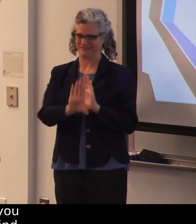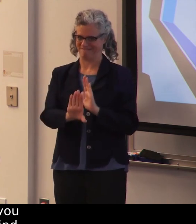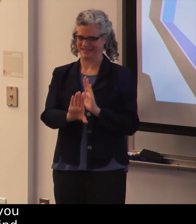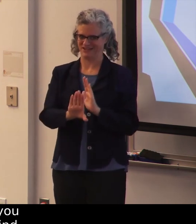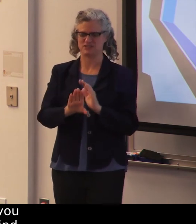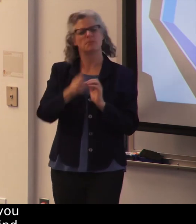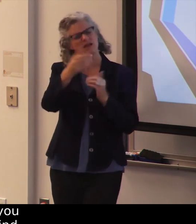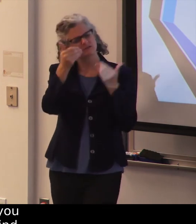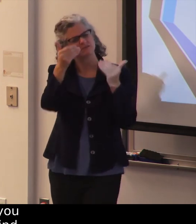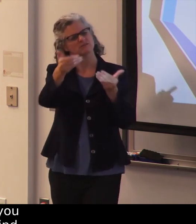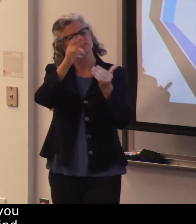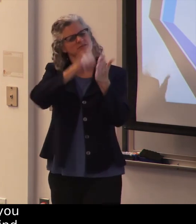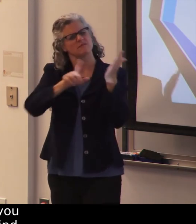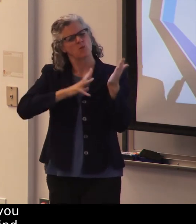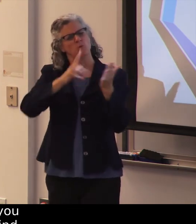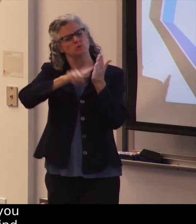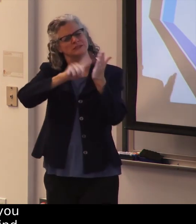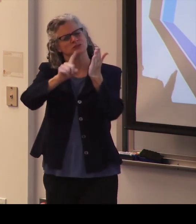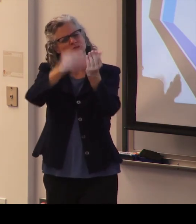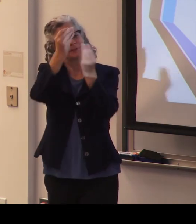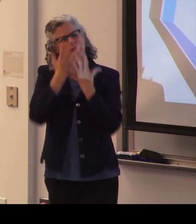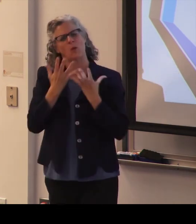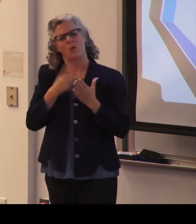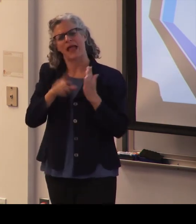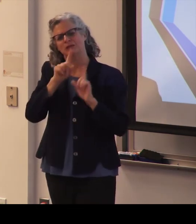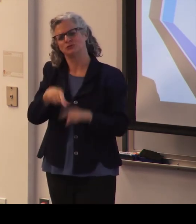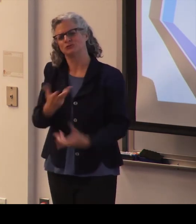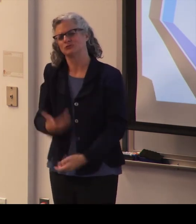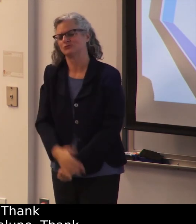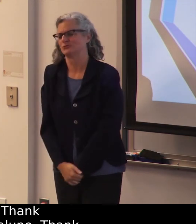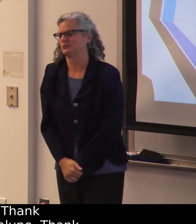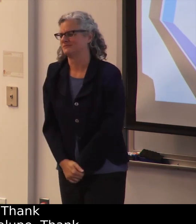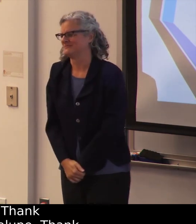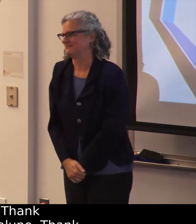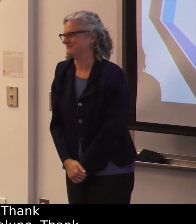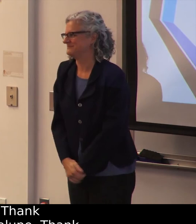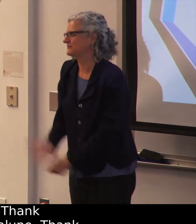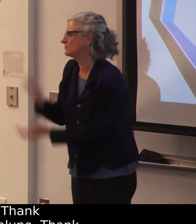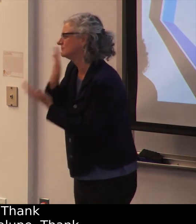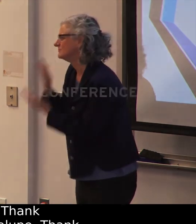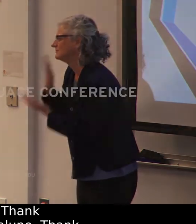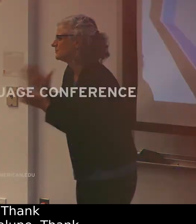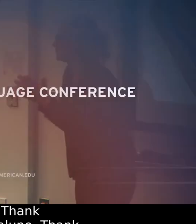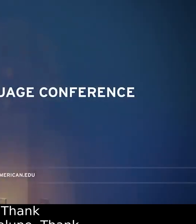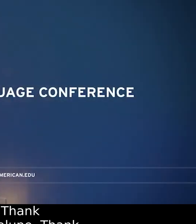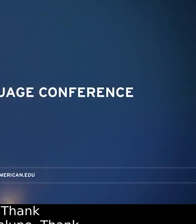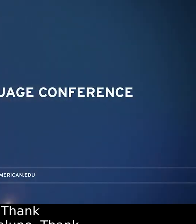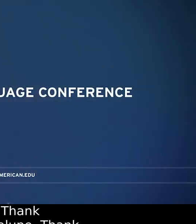find. Thank you. Thank you, Guadalupe. Thank you very much.